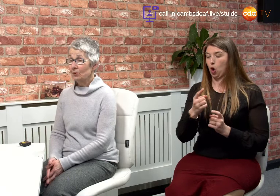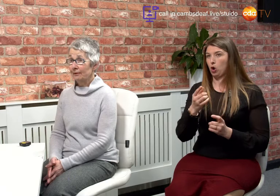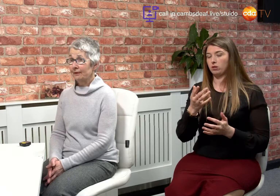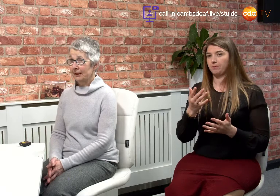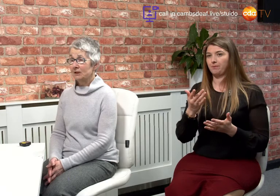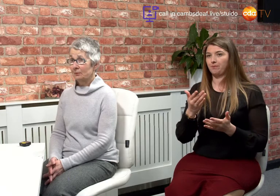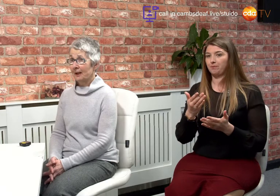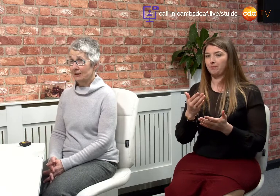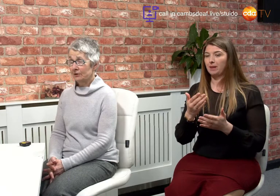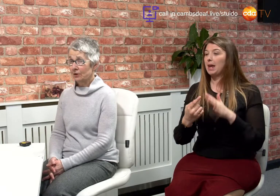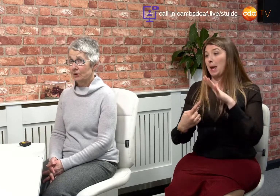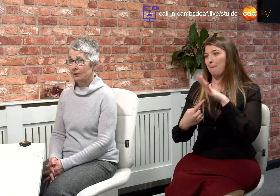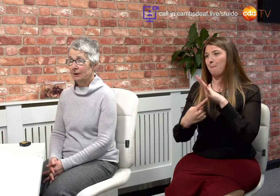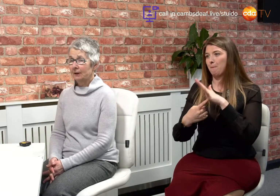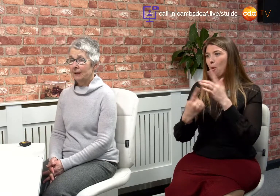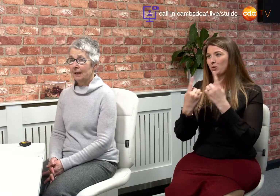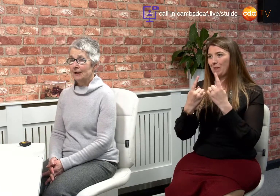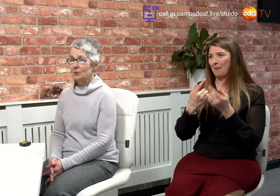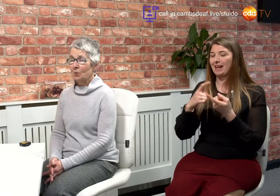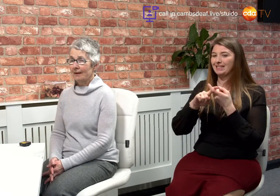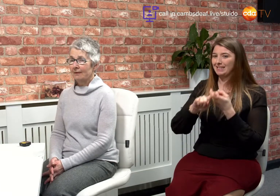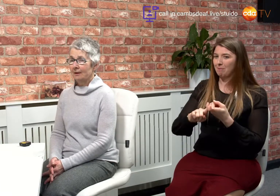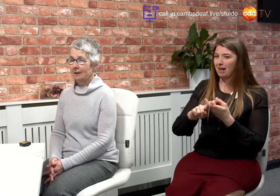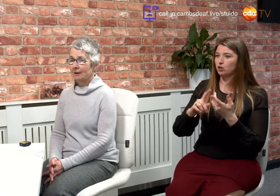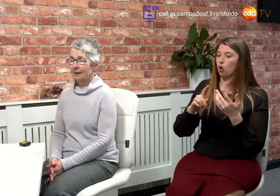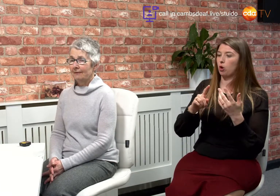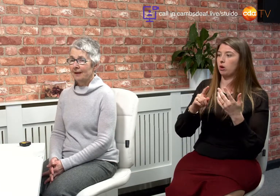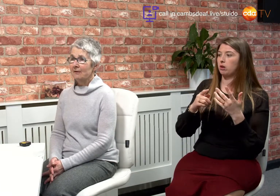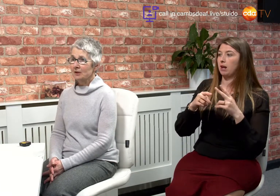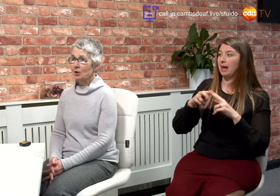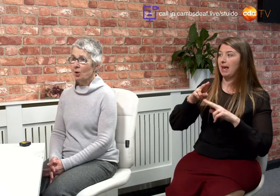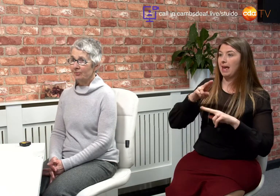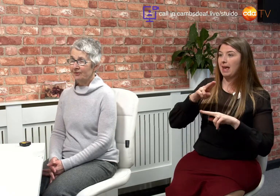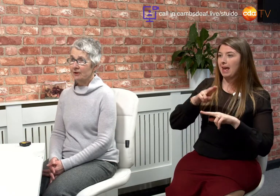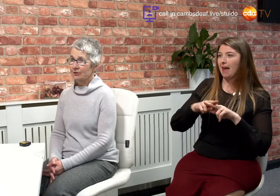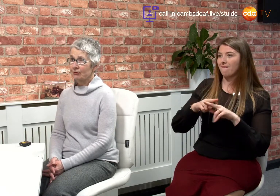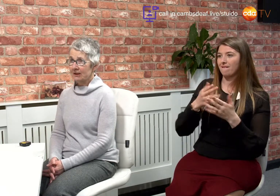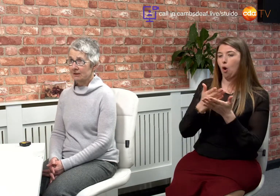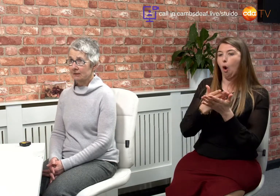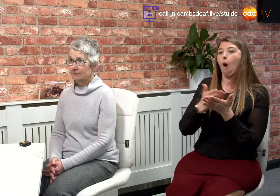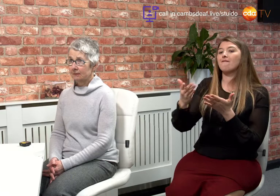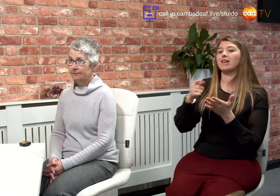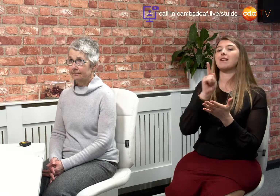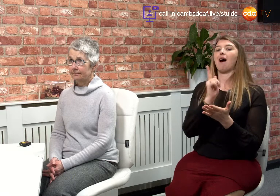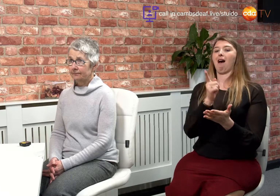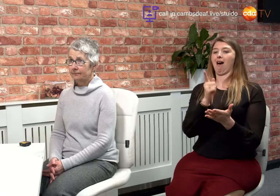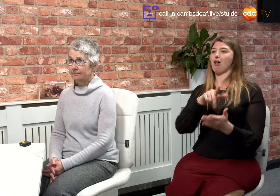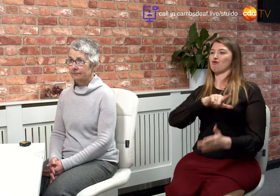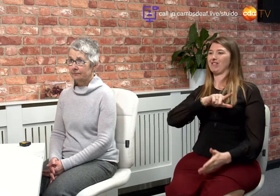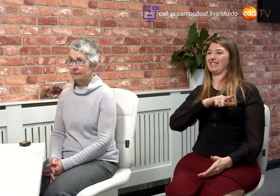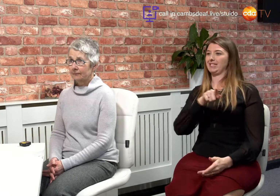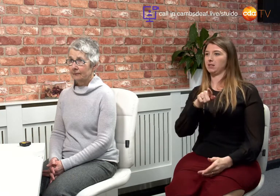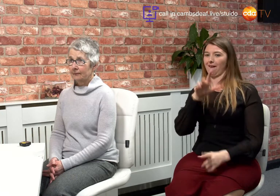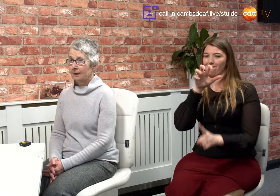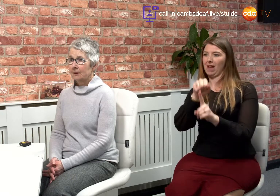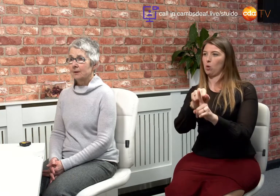most important thing it depends on is whether there is an obvious reason.